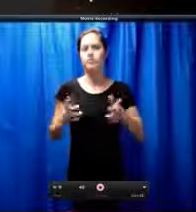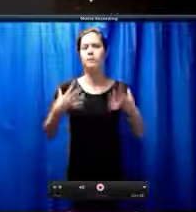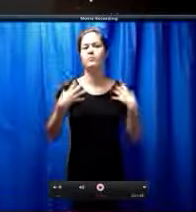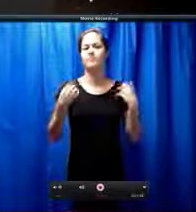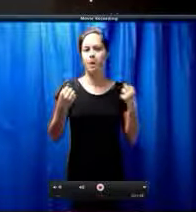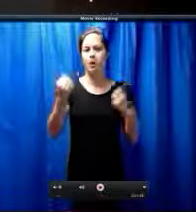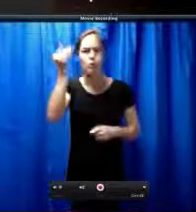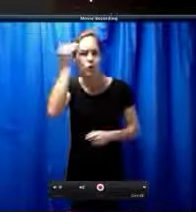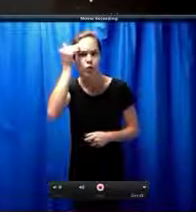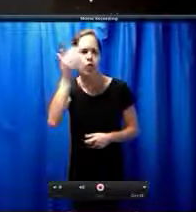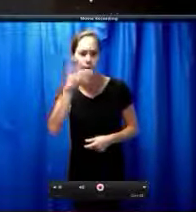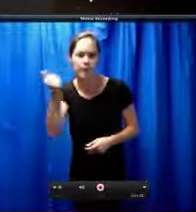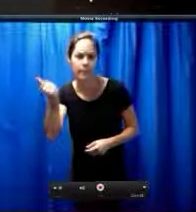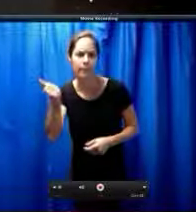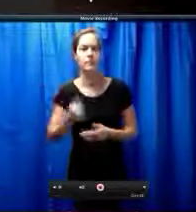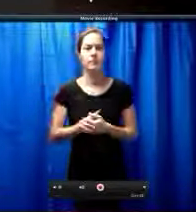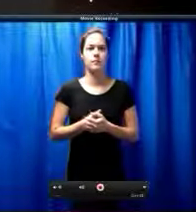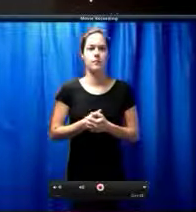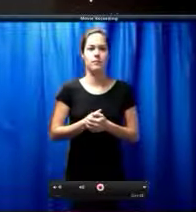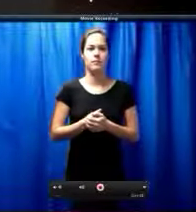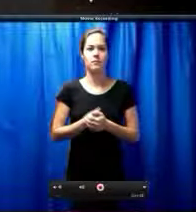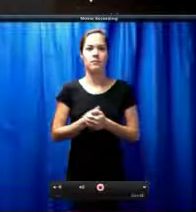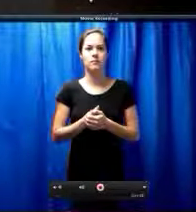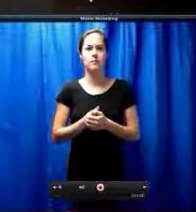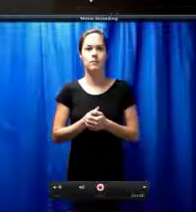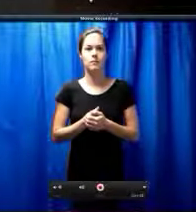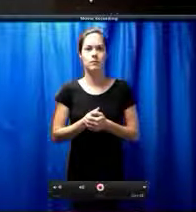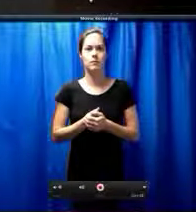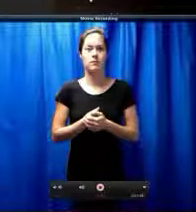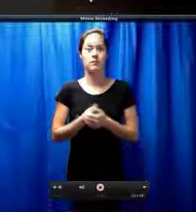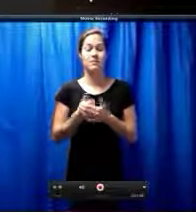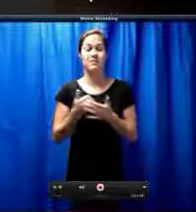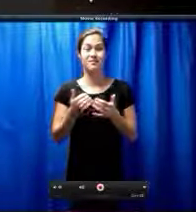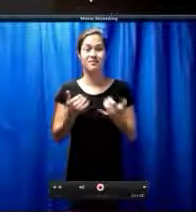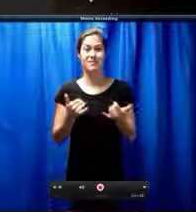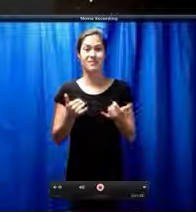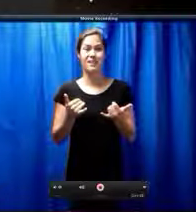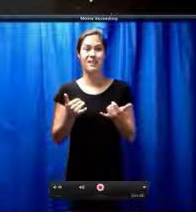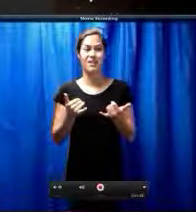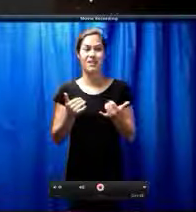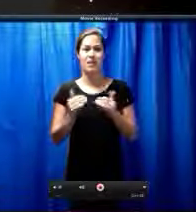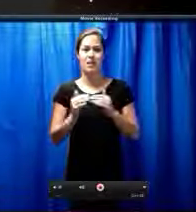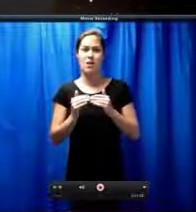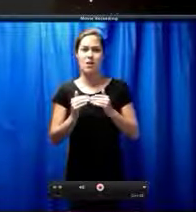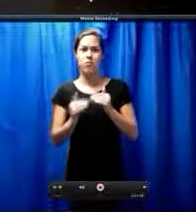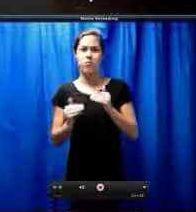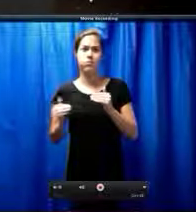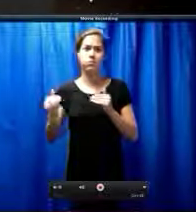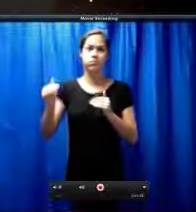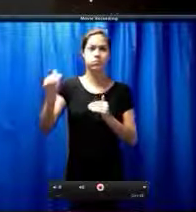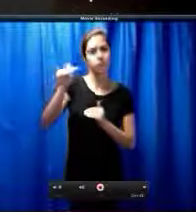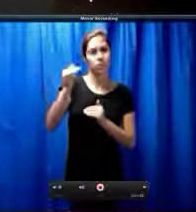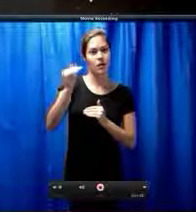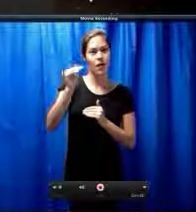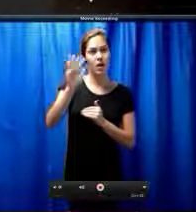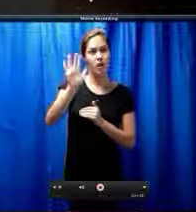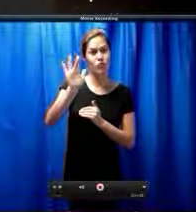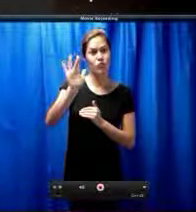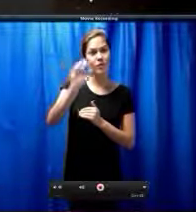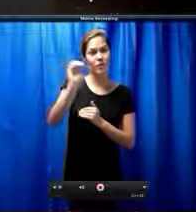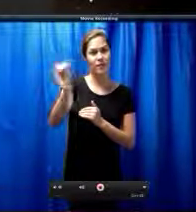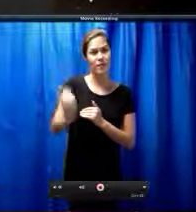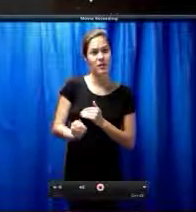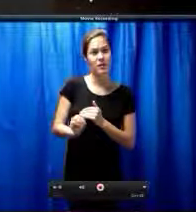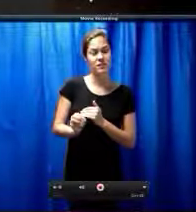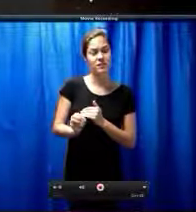They've increased by 225%. Now, to me, that's absolutely astronomical and not something that we should go without thinking